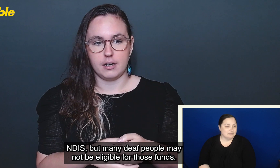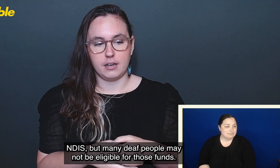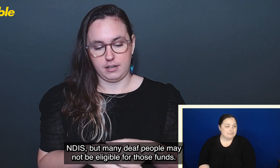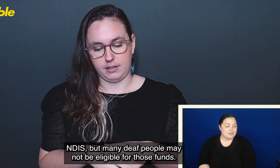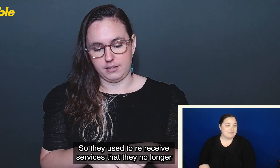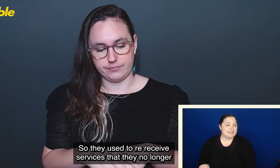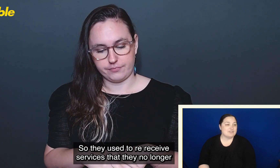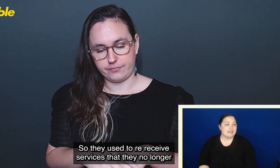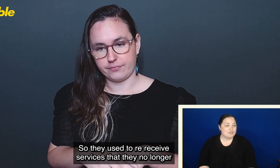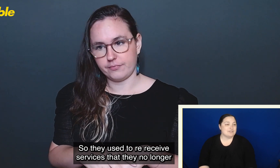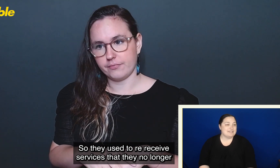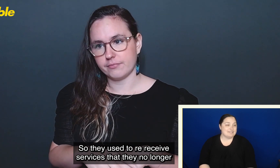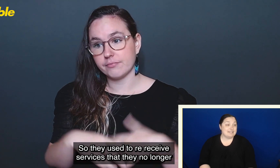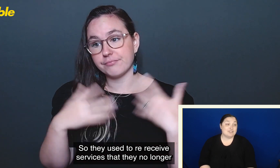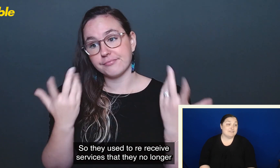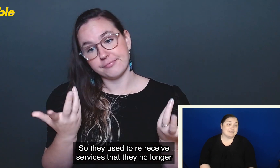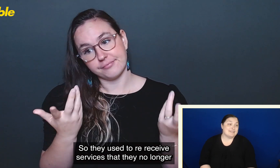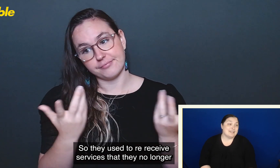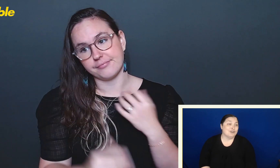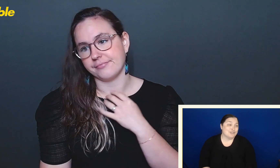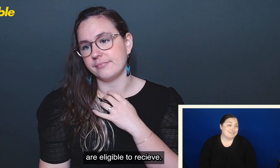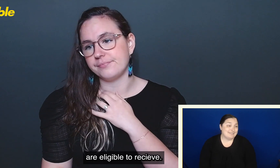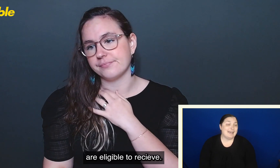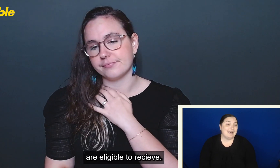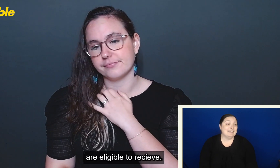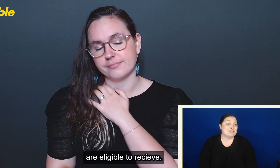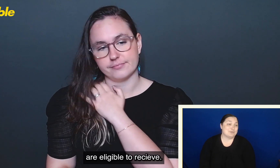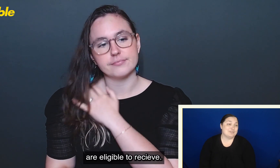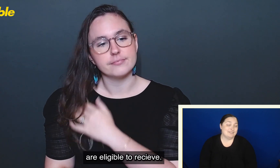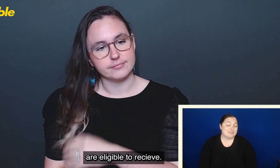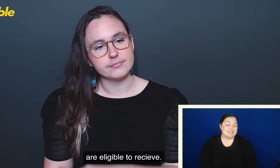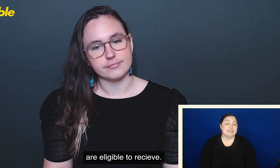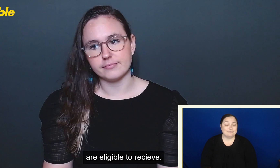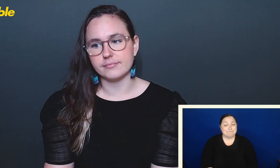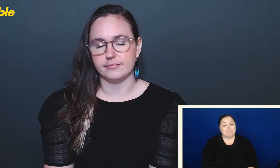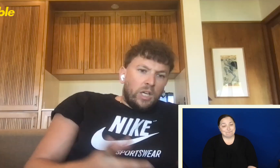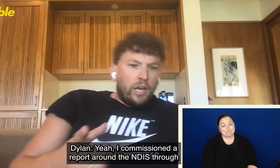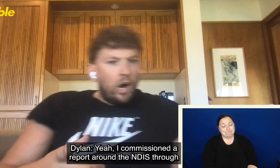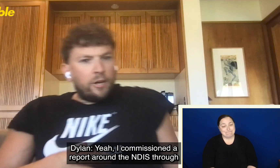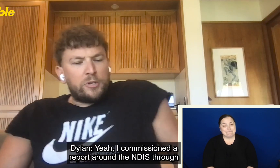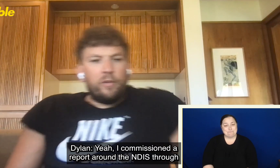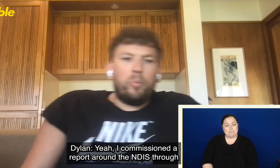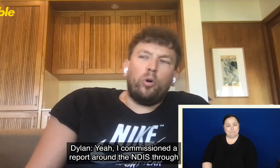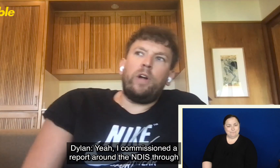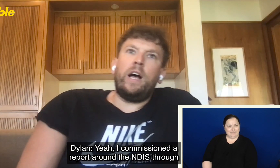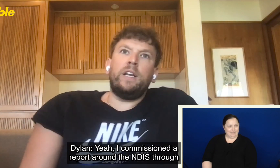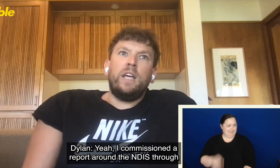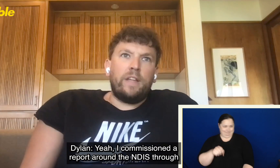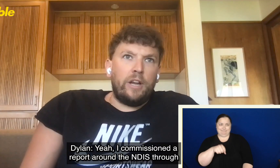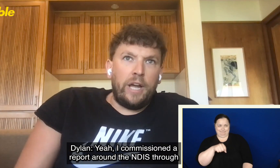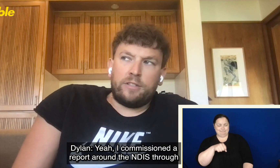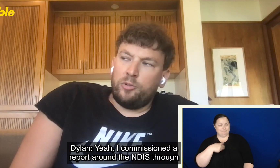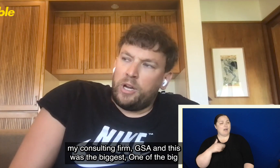eligible for those funds. So they used to receive services that they no longer are eligible to receive. Yeah, I commissioned a report